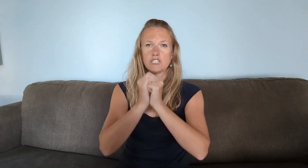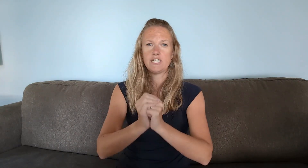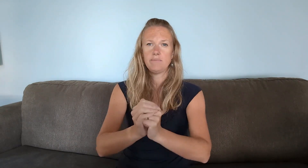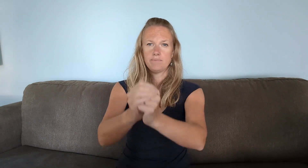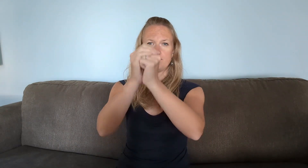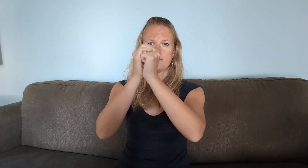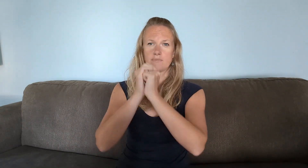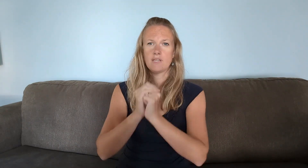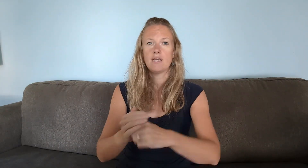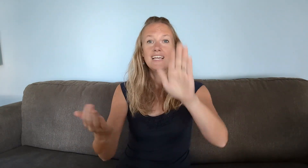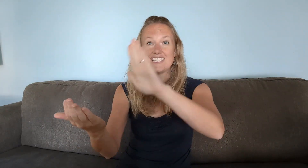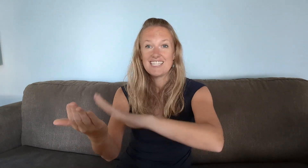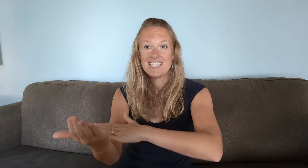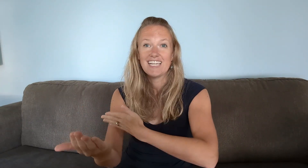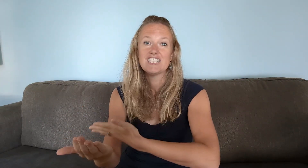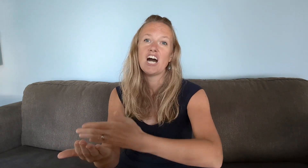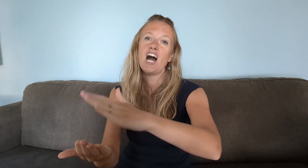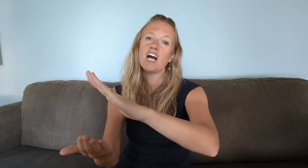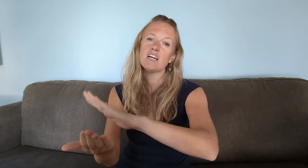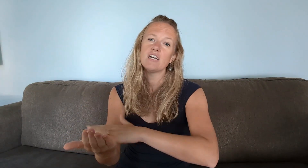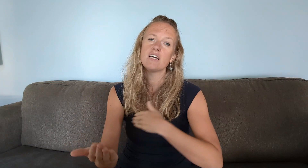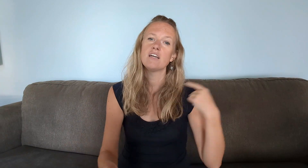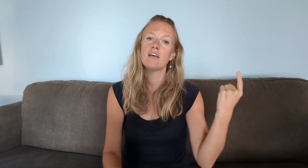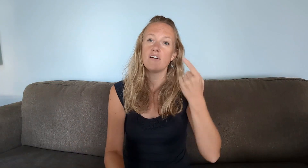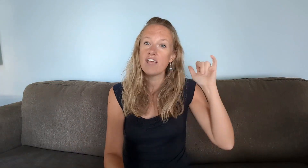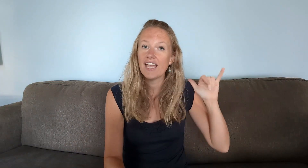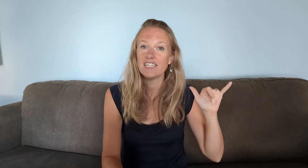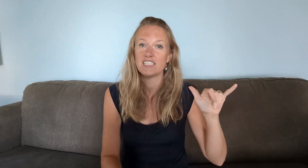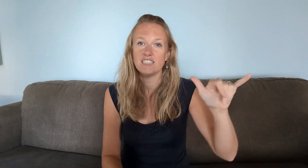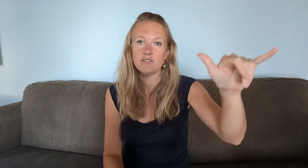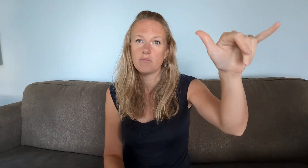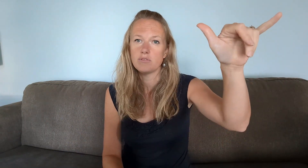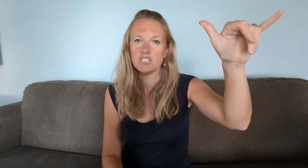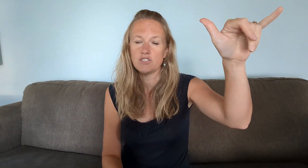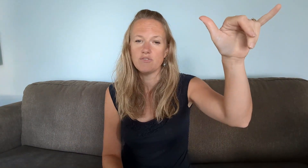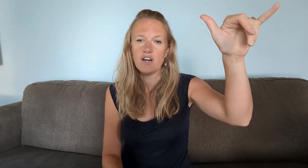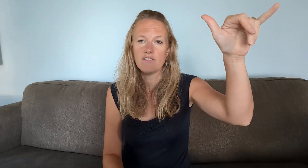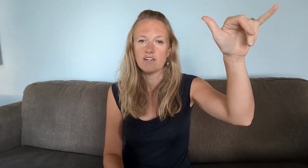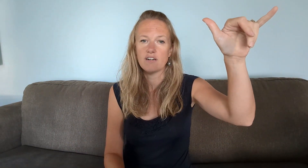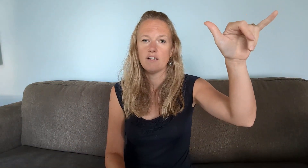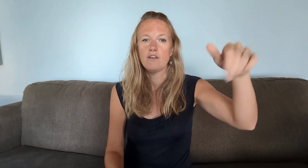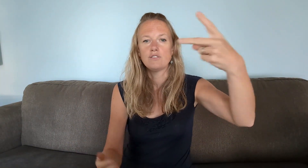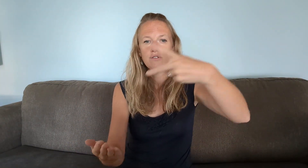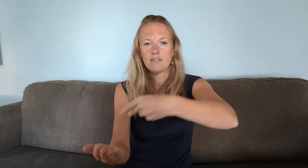worship to sing a song of ages. Remember, we're just doing forever, to the